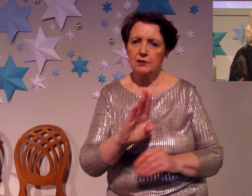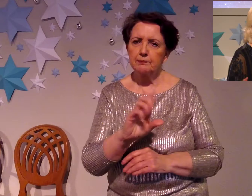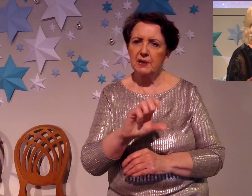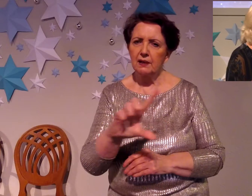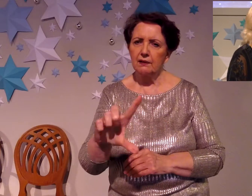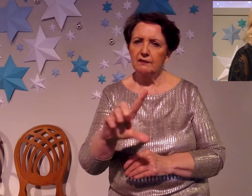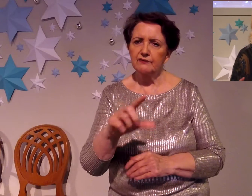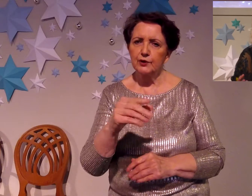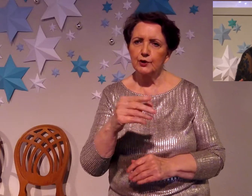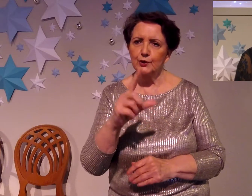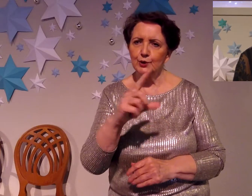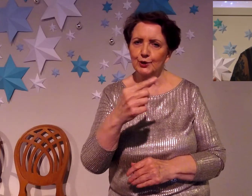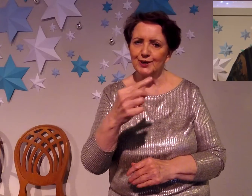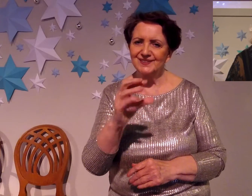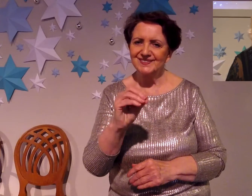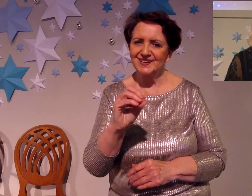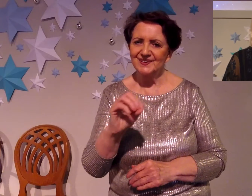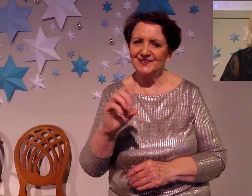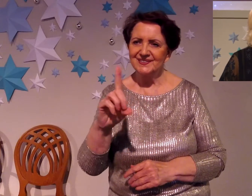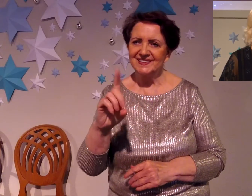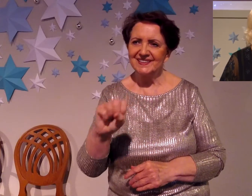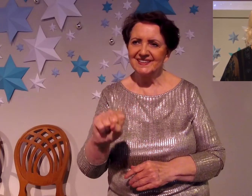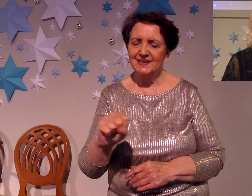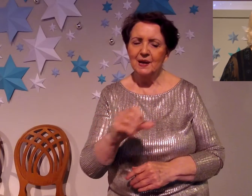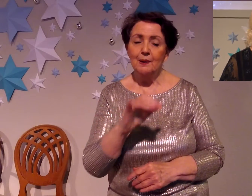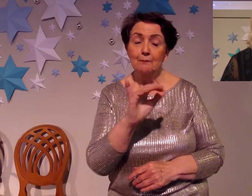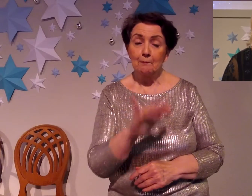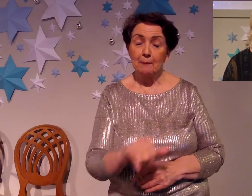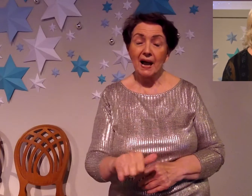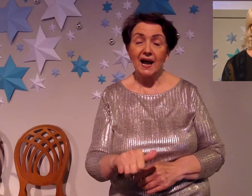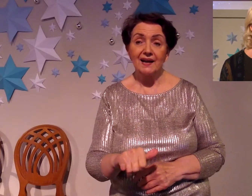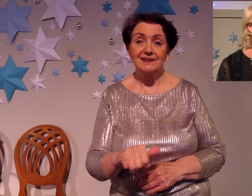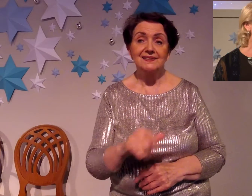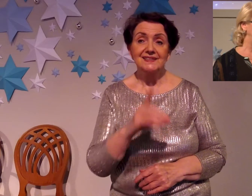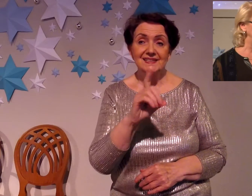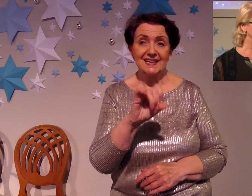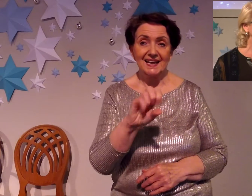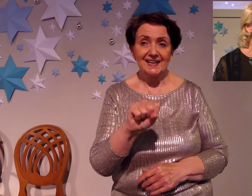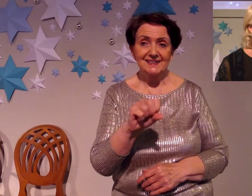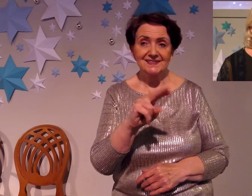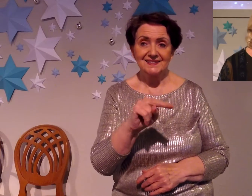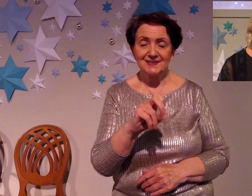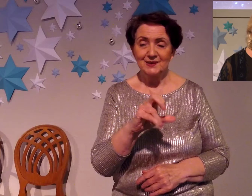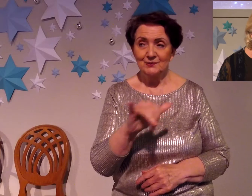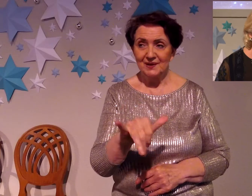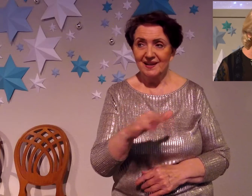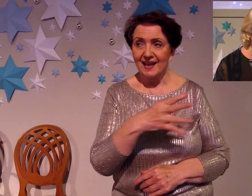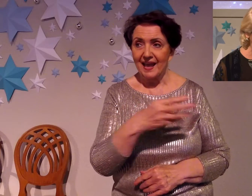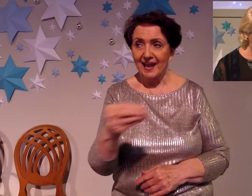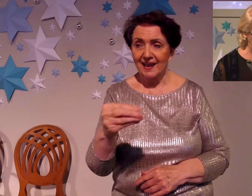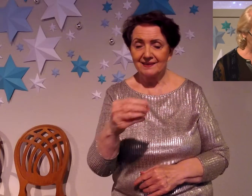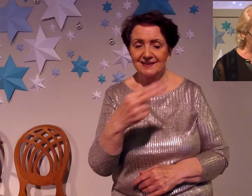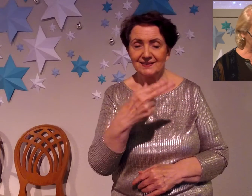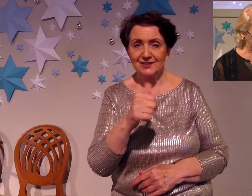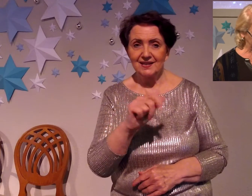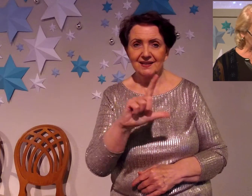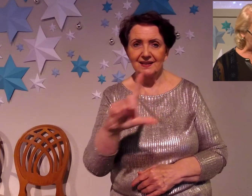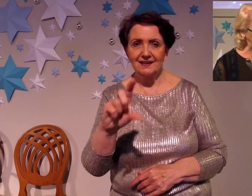Hallmark. Right? Really. Right? And that's what love is. And I don't